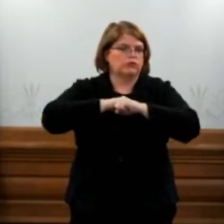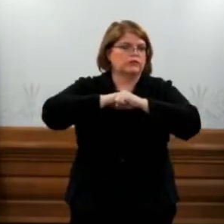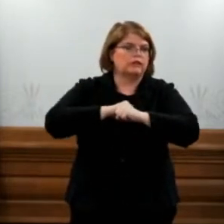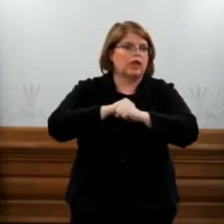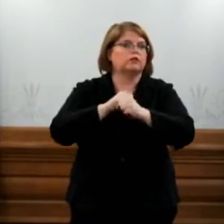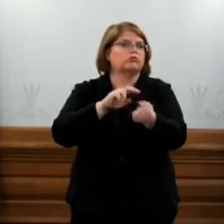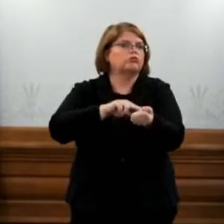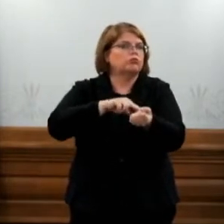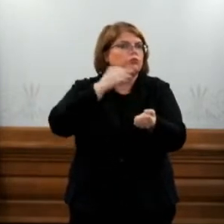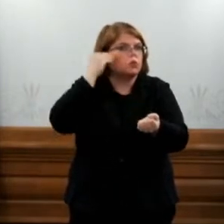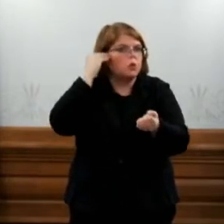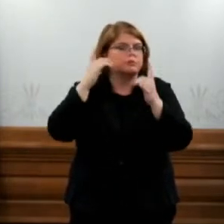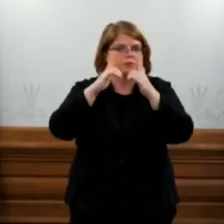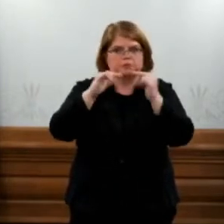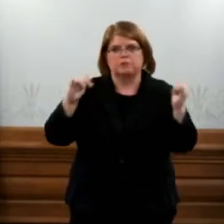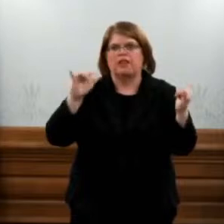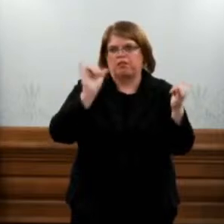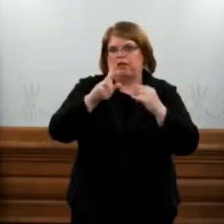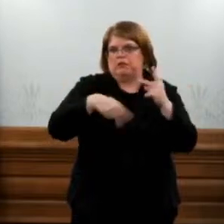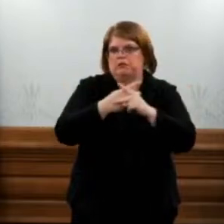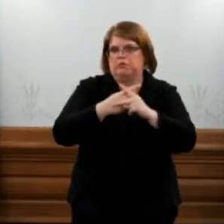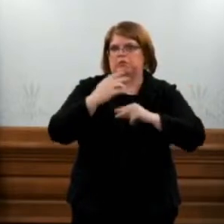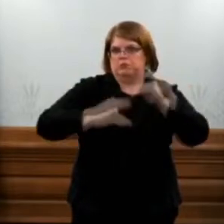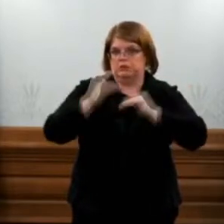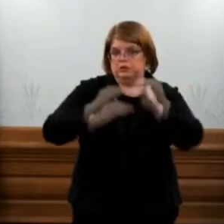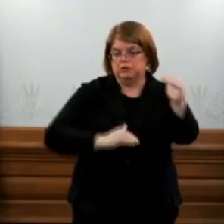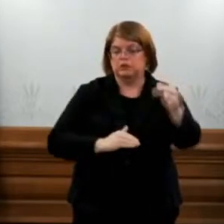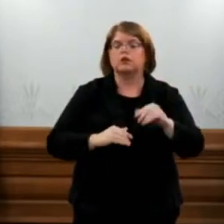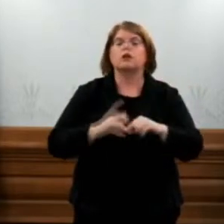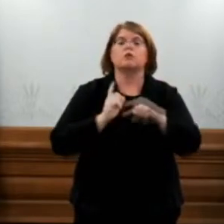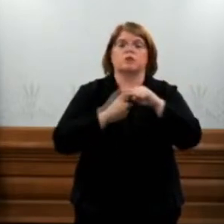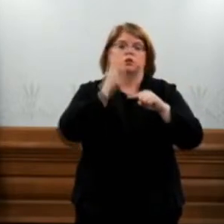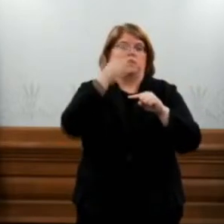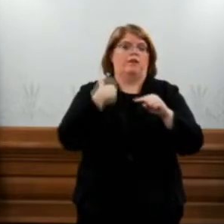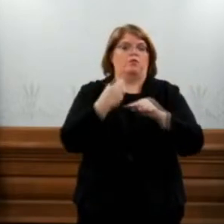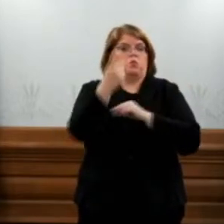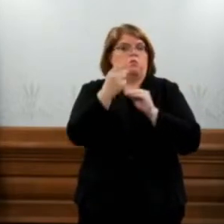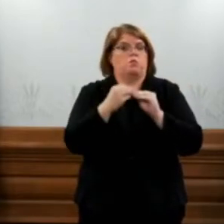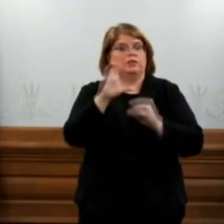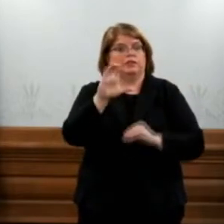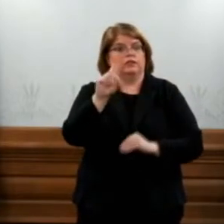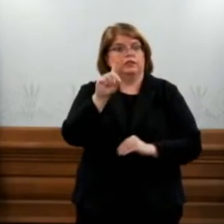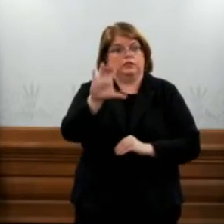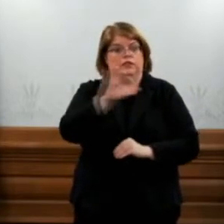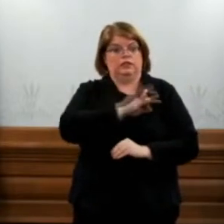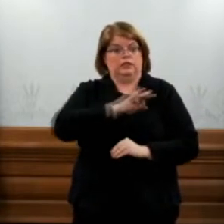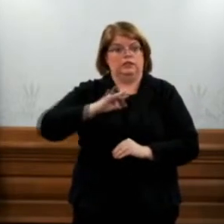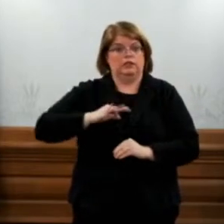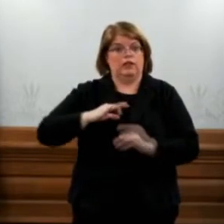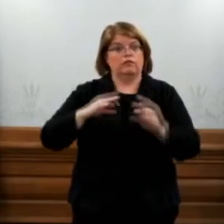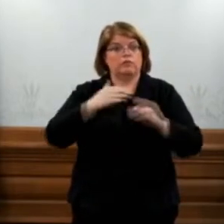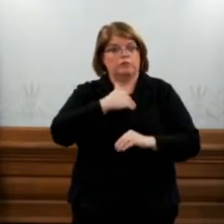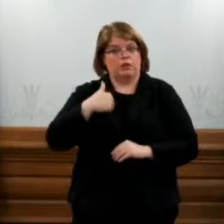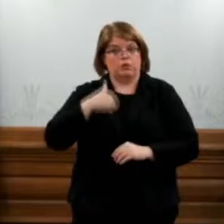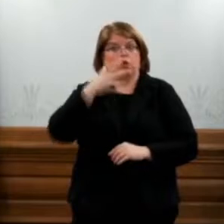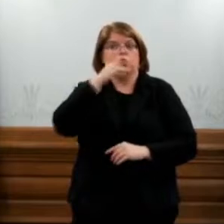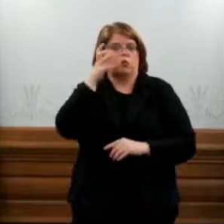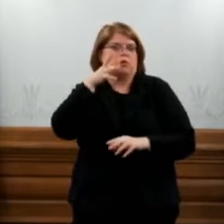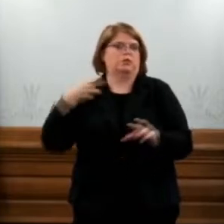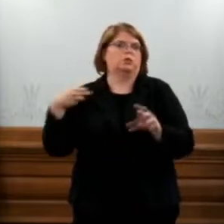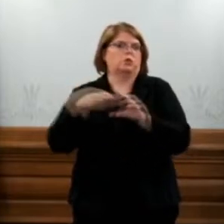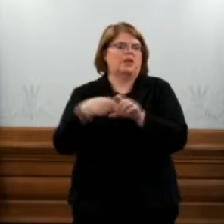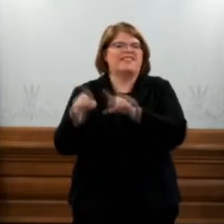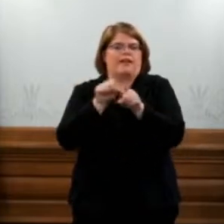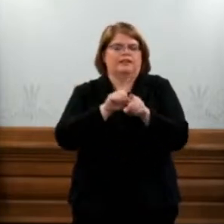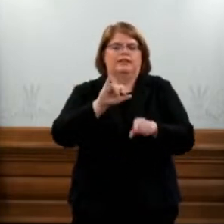then secondly, we have an additional CDC Foundation staff member that will be joining our state lab as an informatics